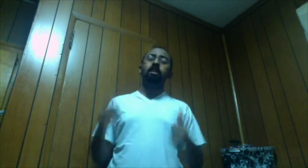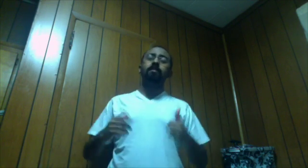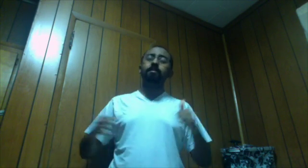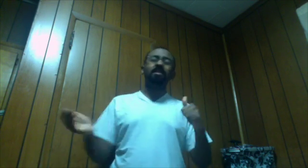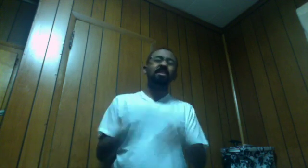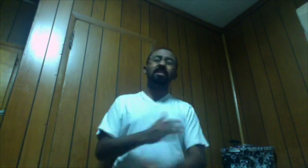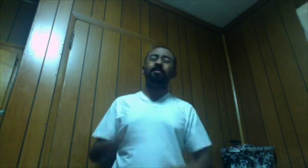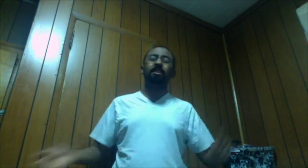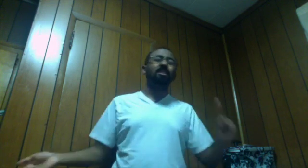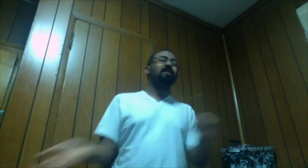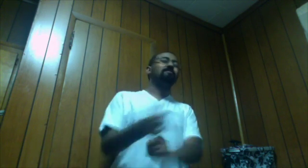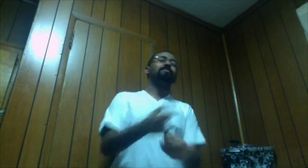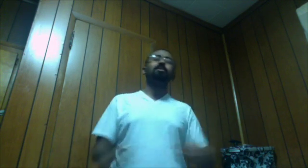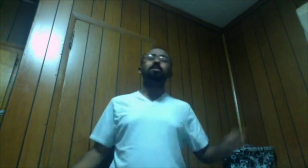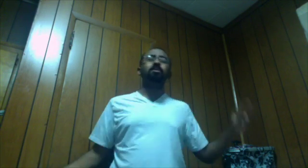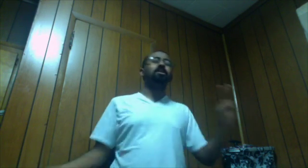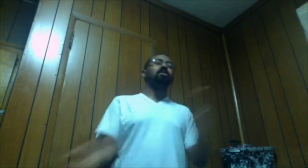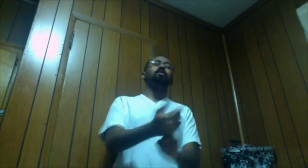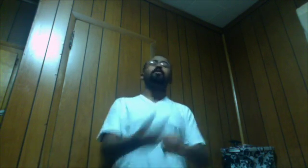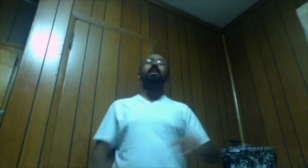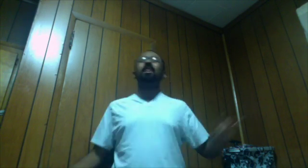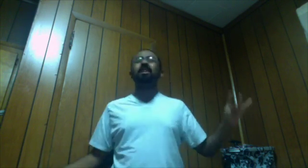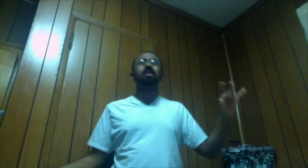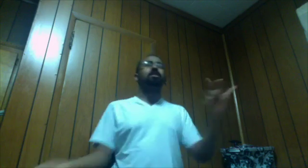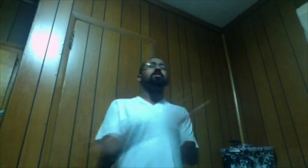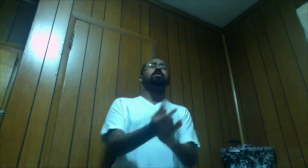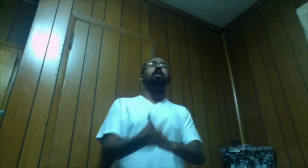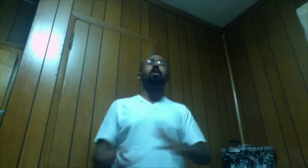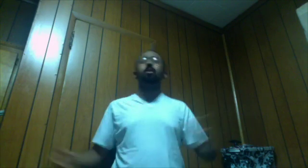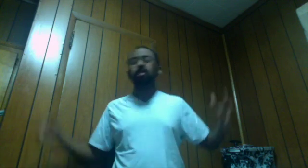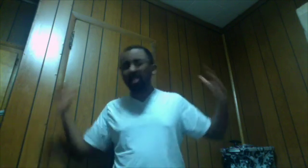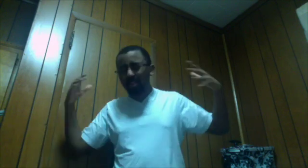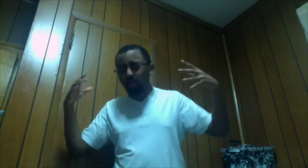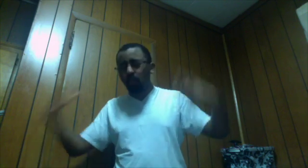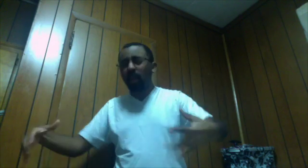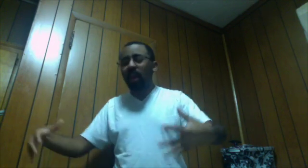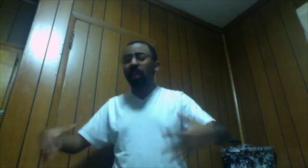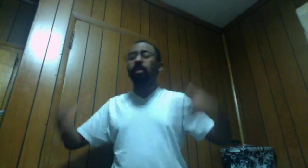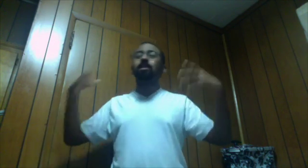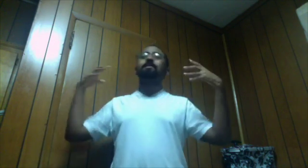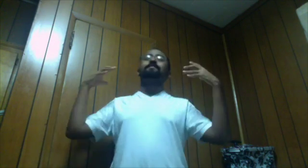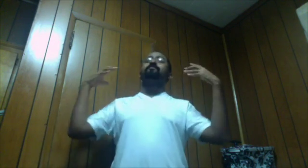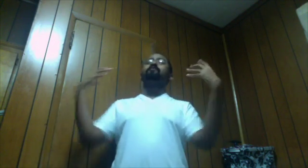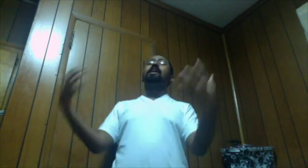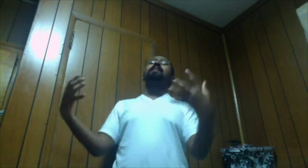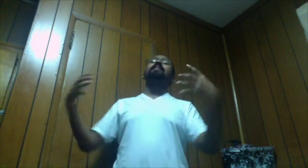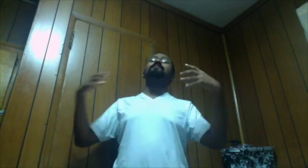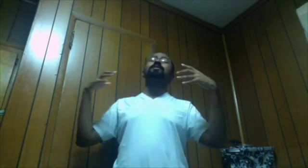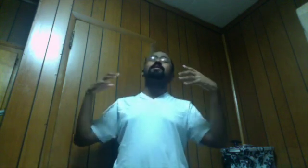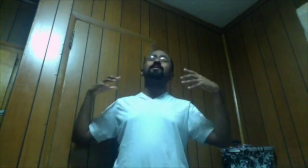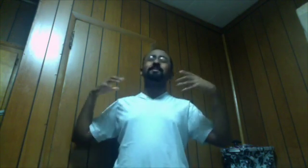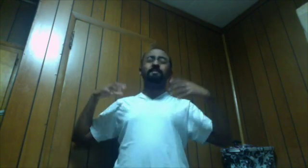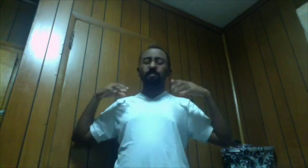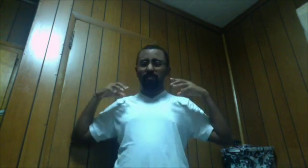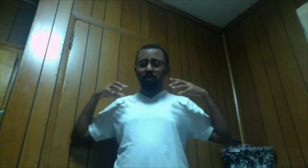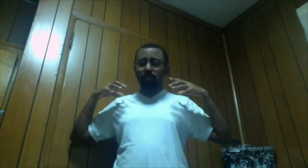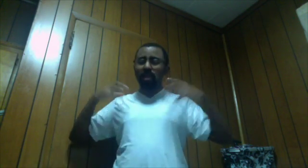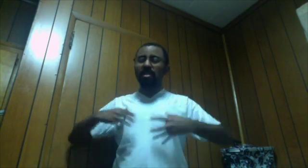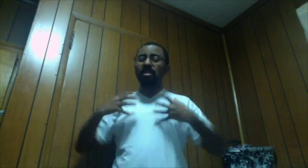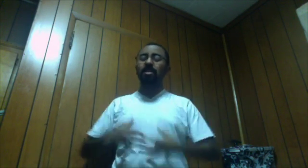them: silver, blue, green, gold, gray, red. It was just, you get to see them